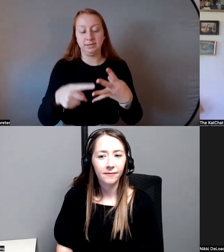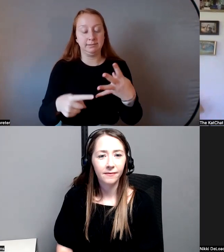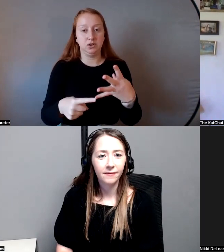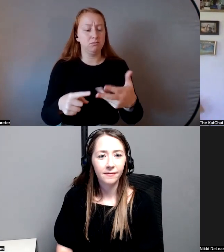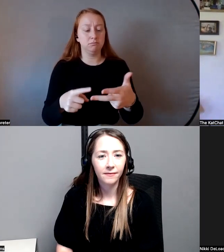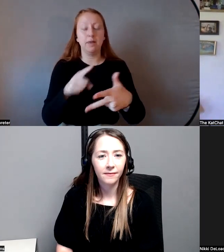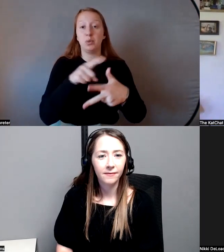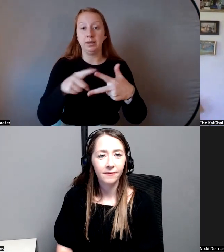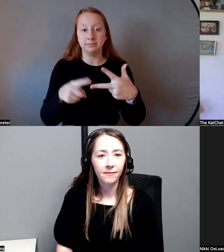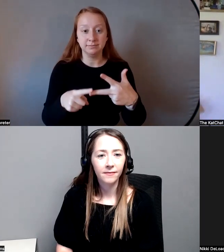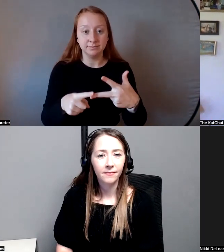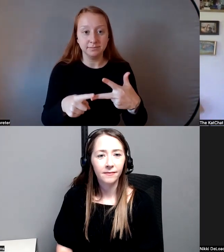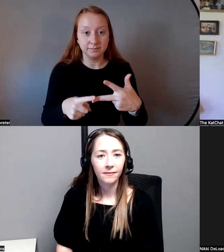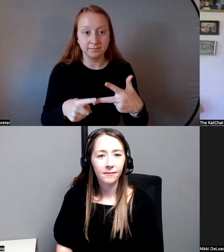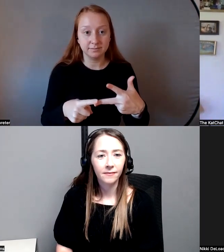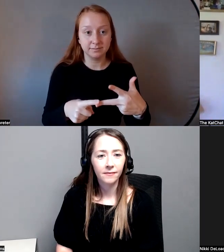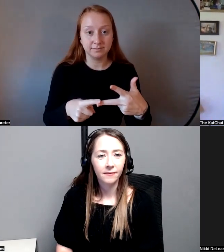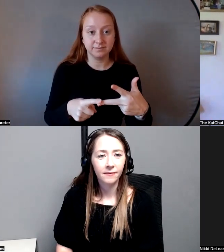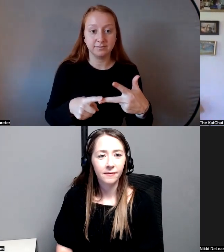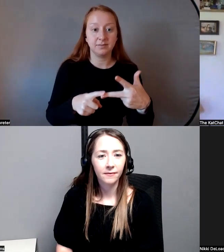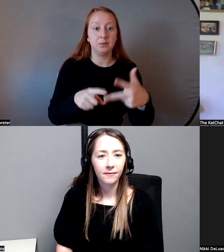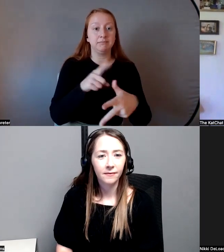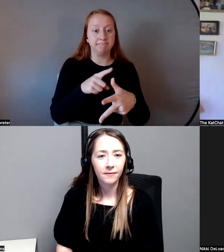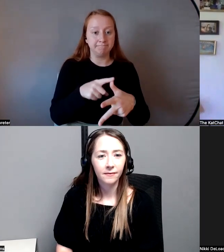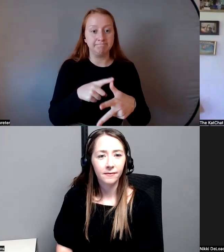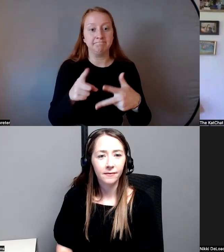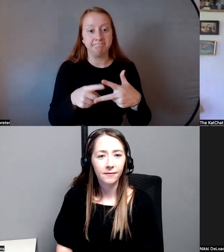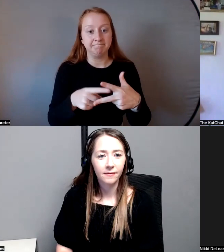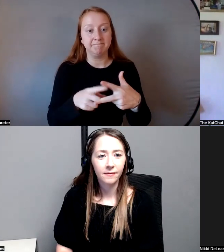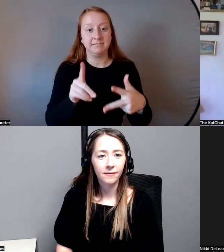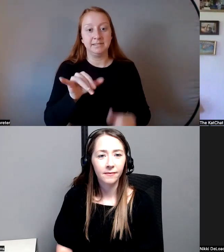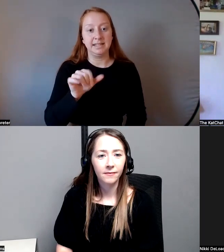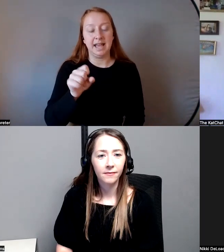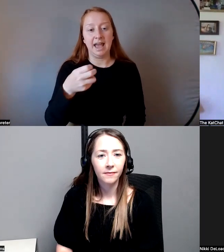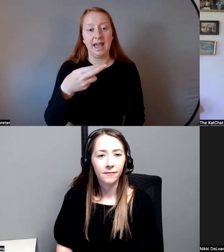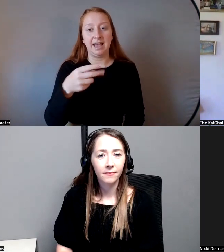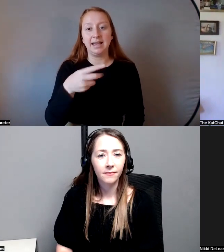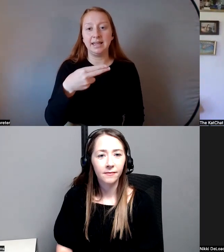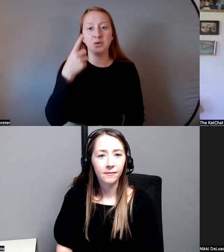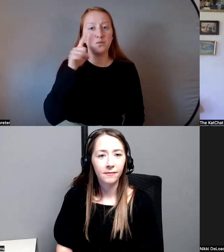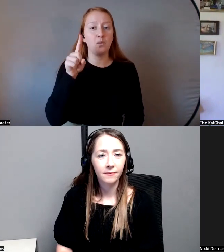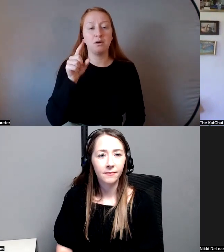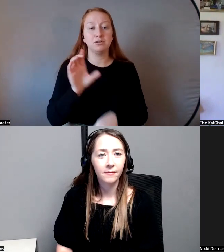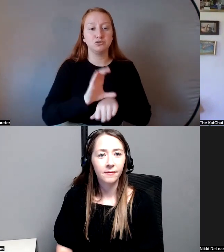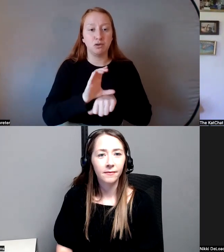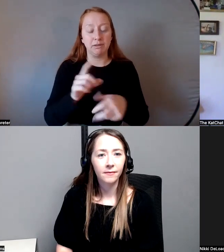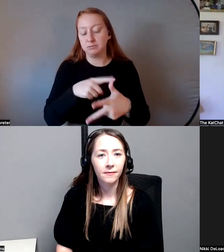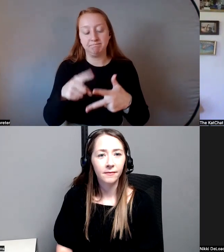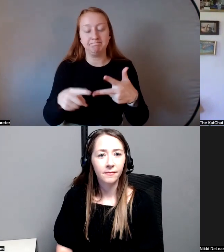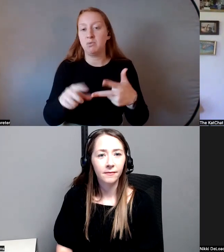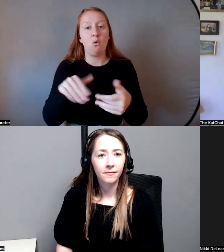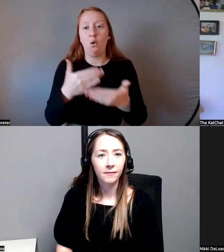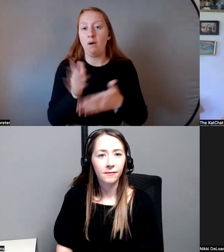movies. Great Season, Dying for Chocolate, Better than Bound, and every single movie I